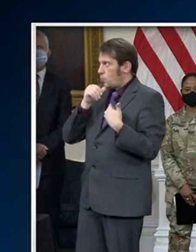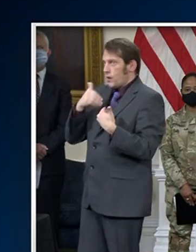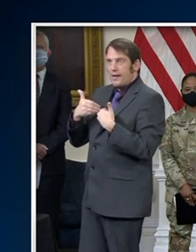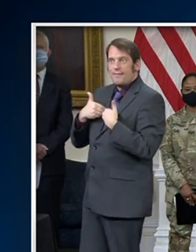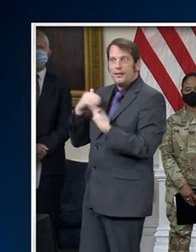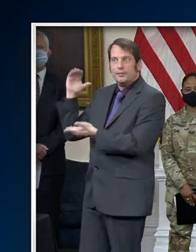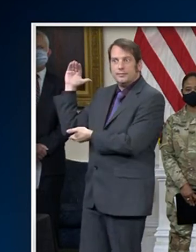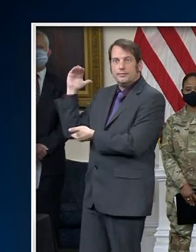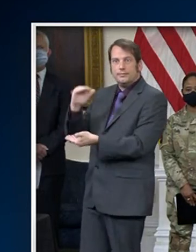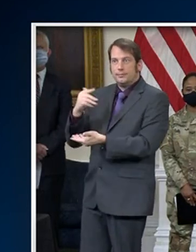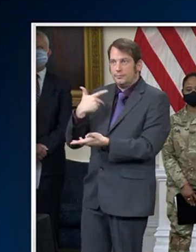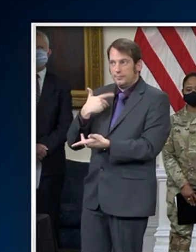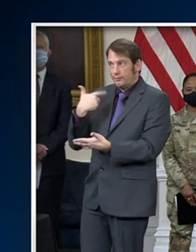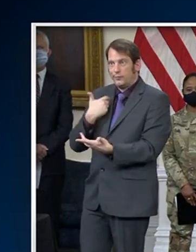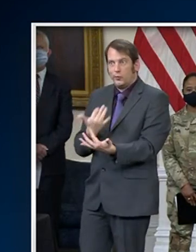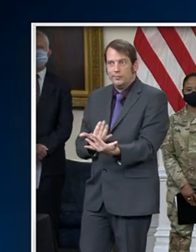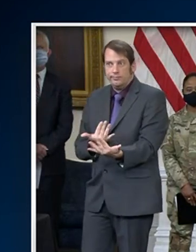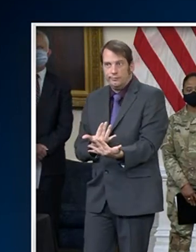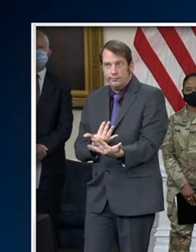will receive.